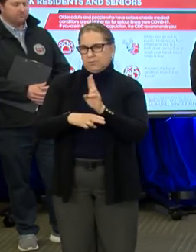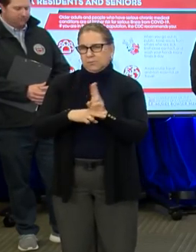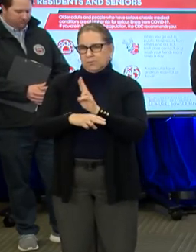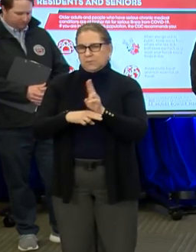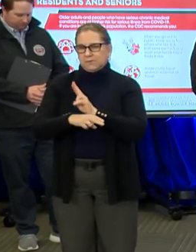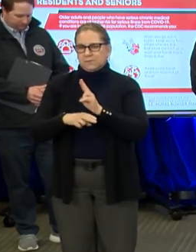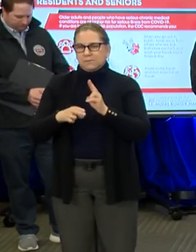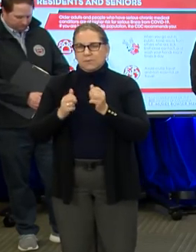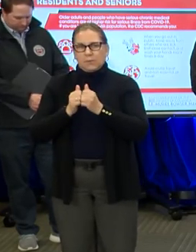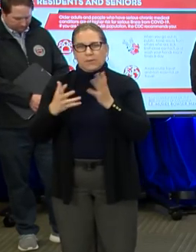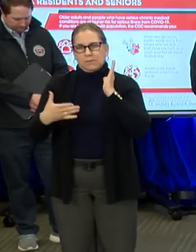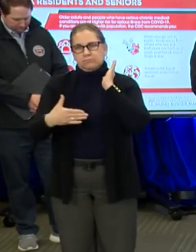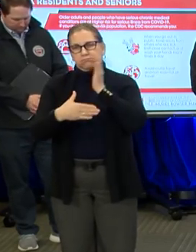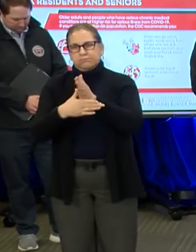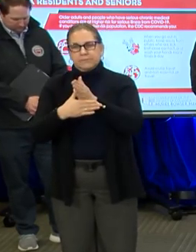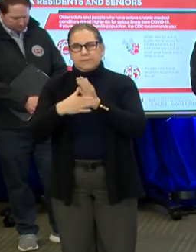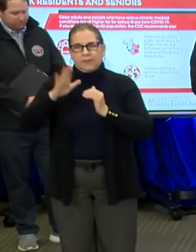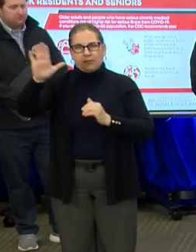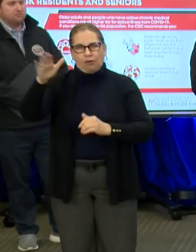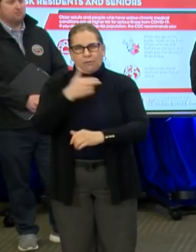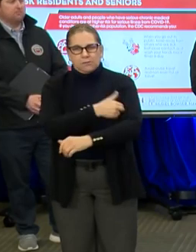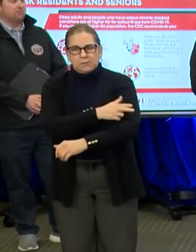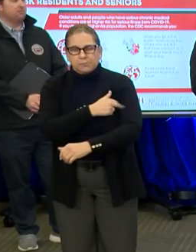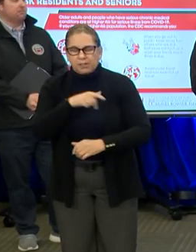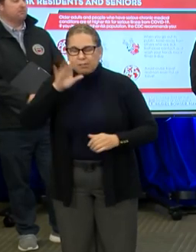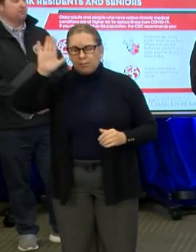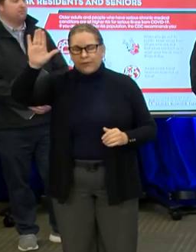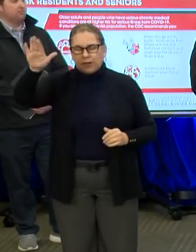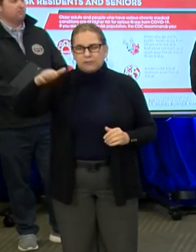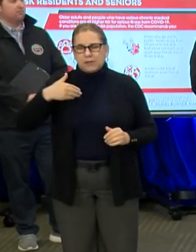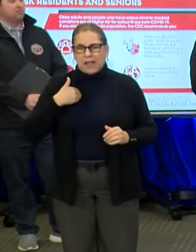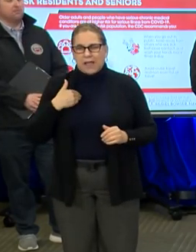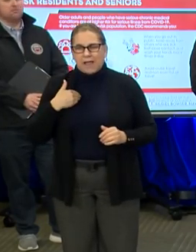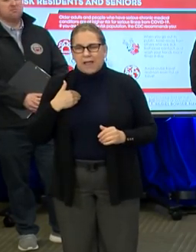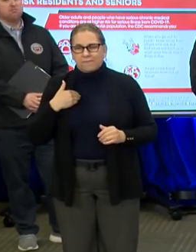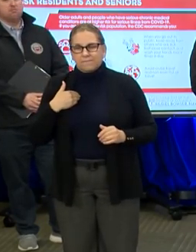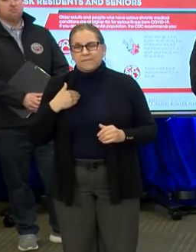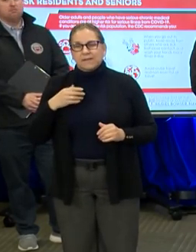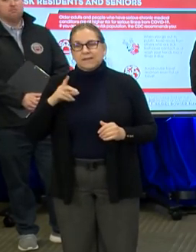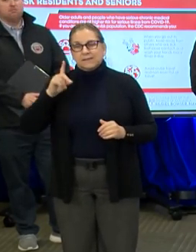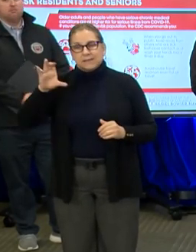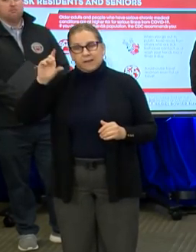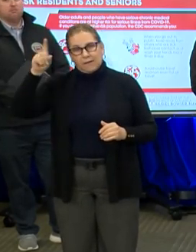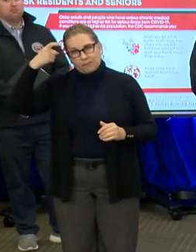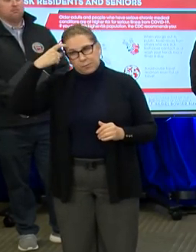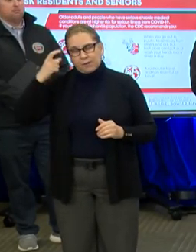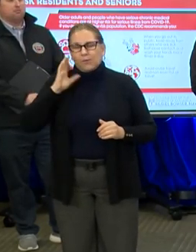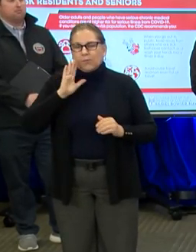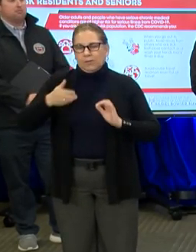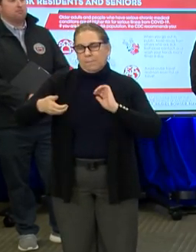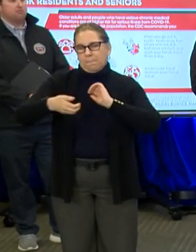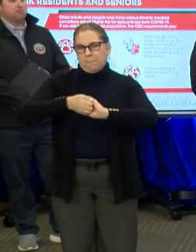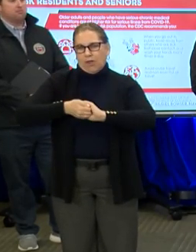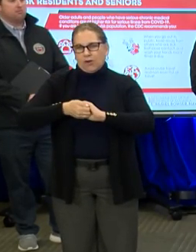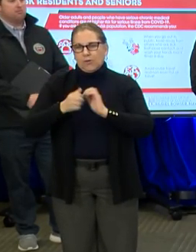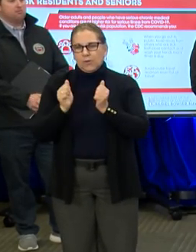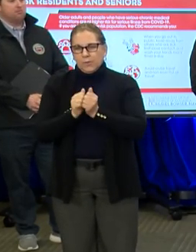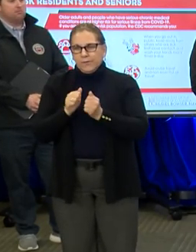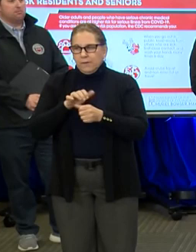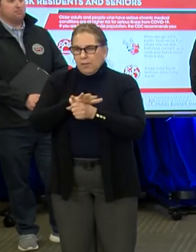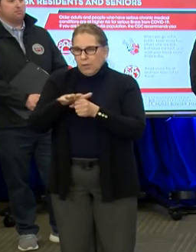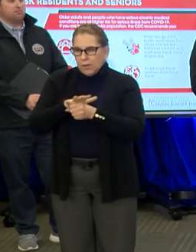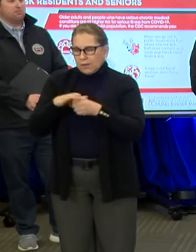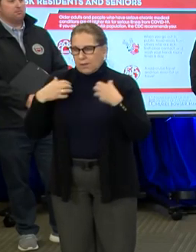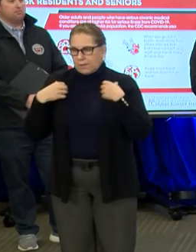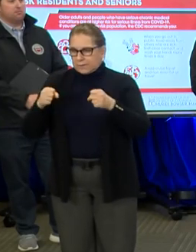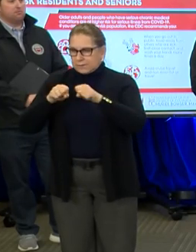care, including emergency services. District government will partner with a local health system to provide the clinical support. The